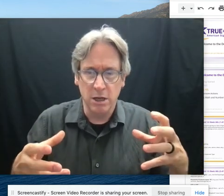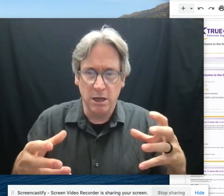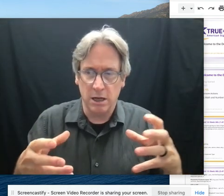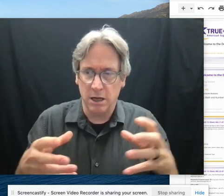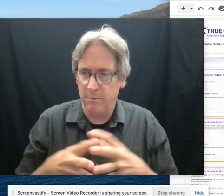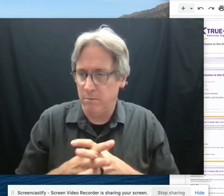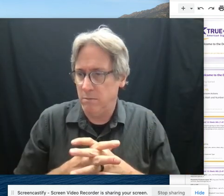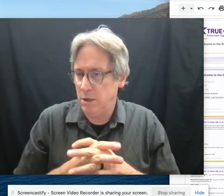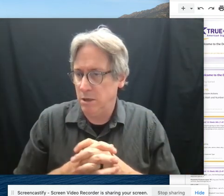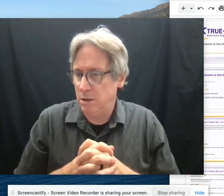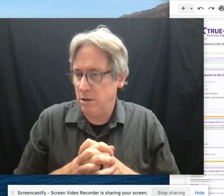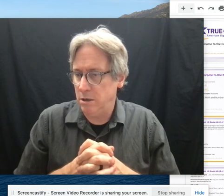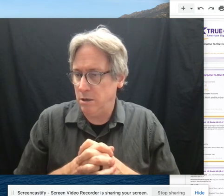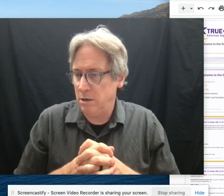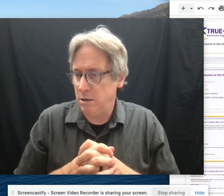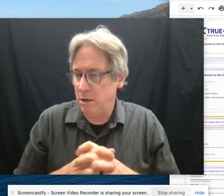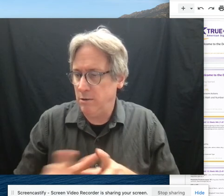make